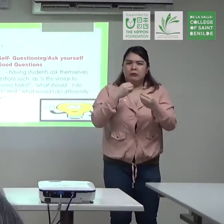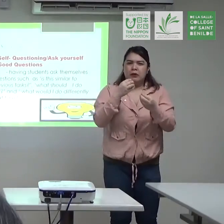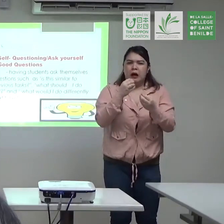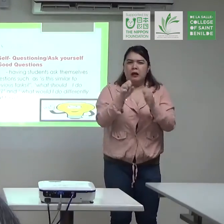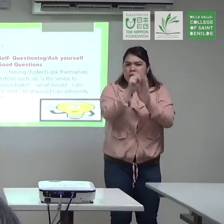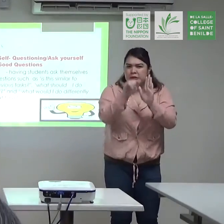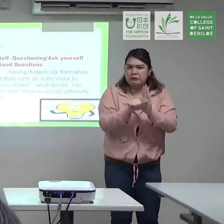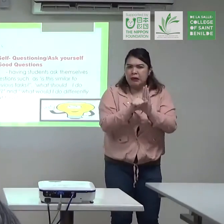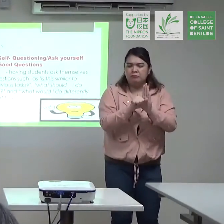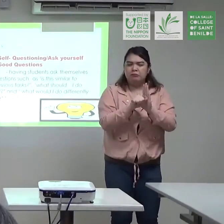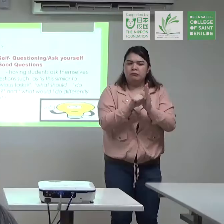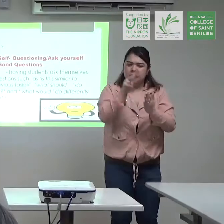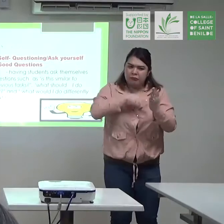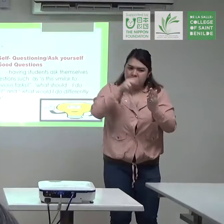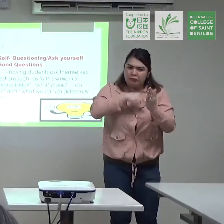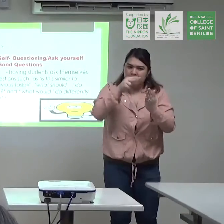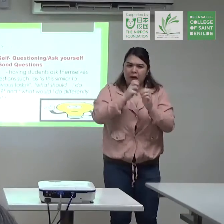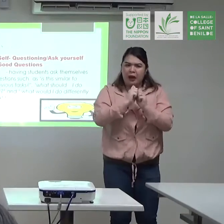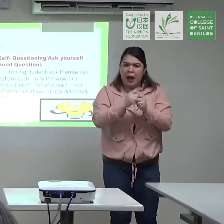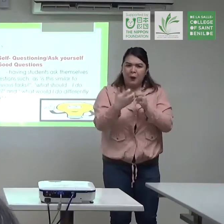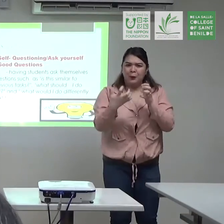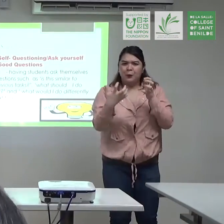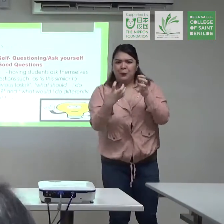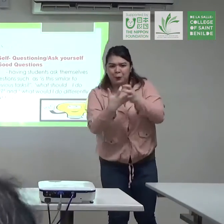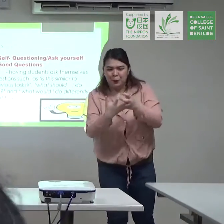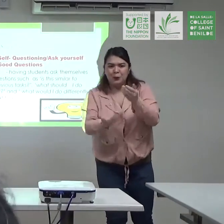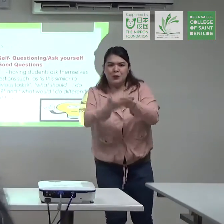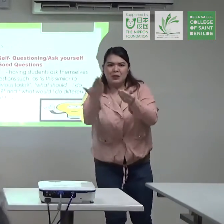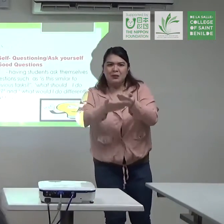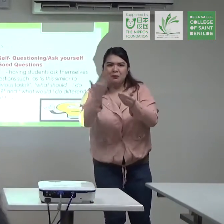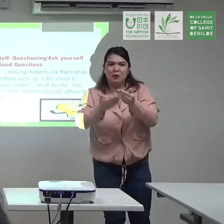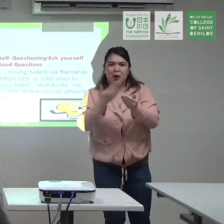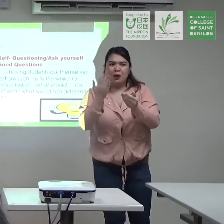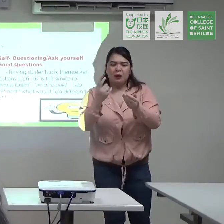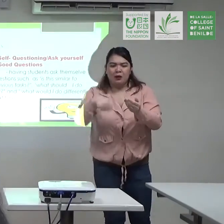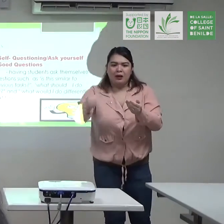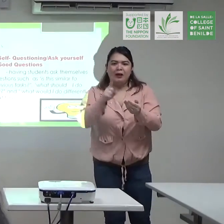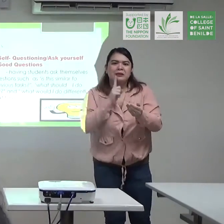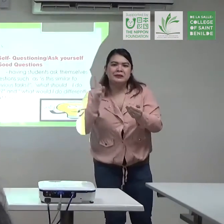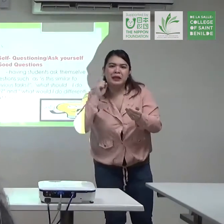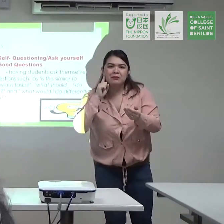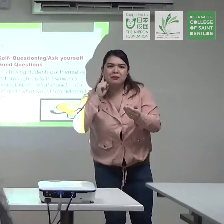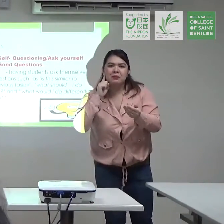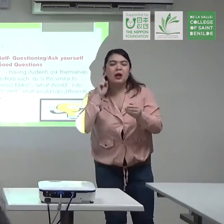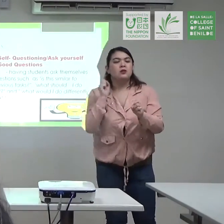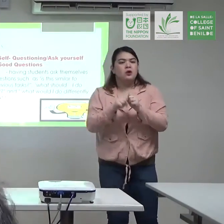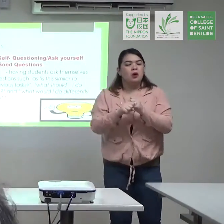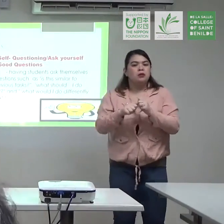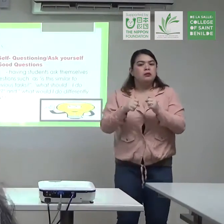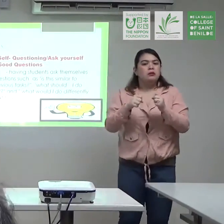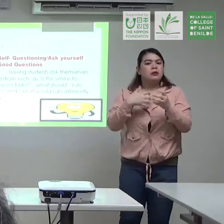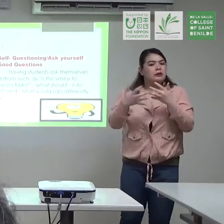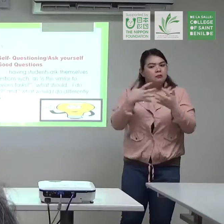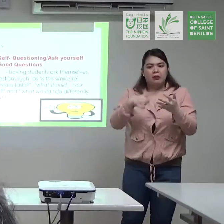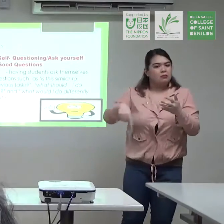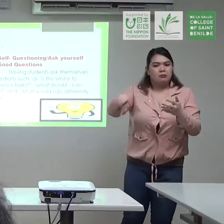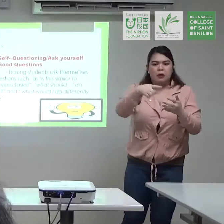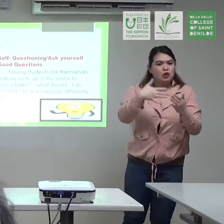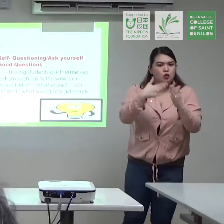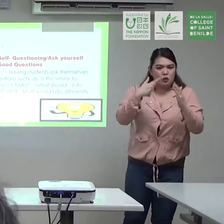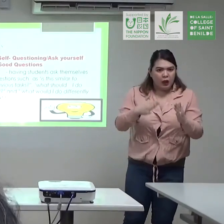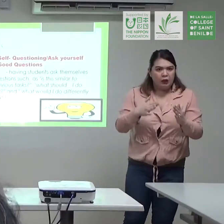So in other words, most of the tasks, if not all, are interrelated. so that student can make